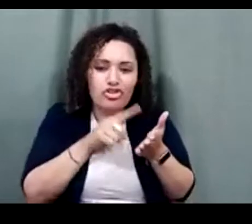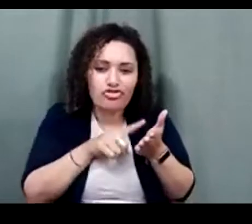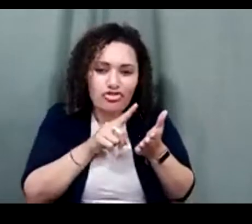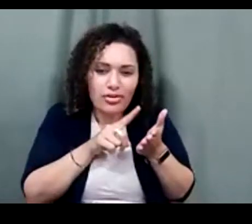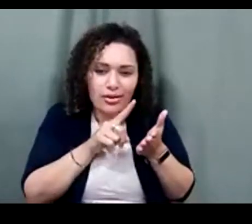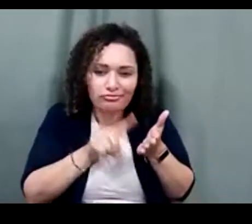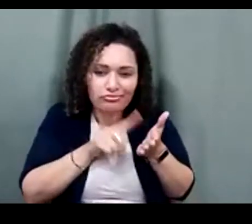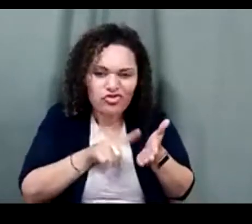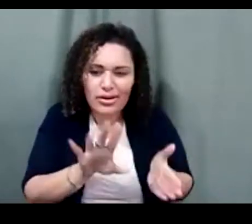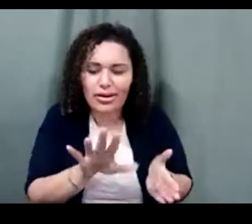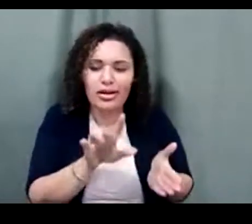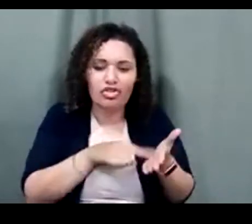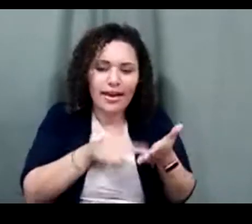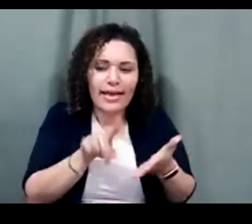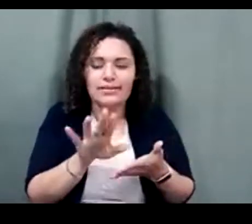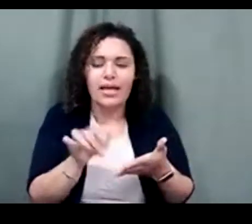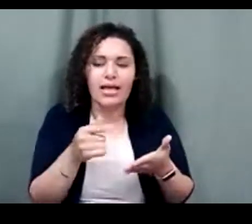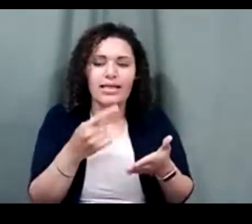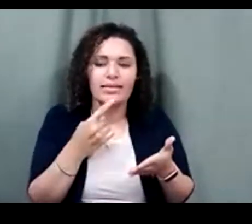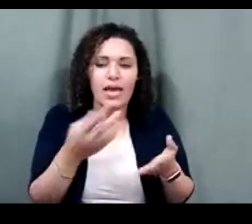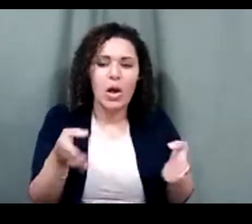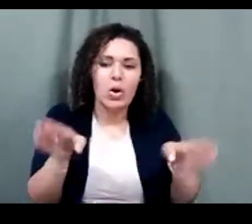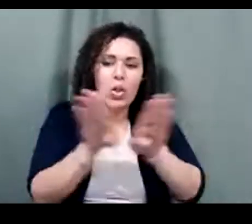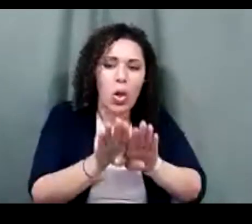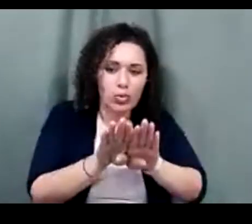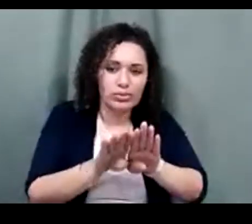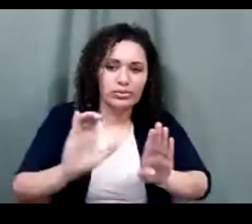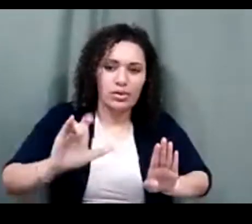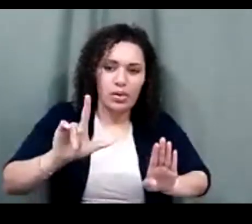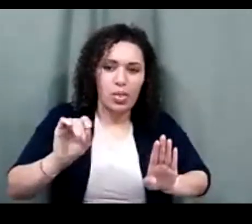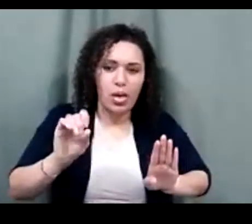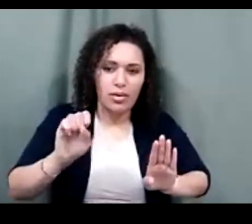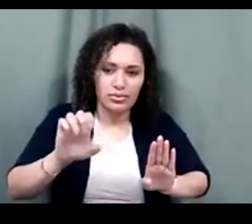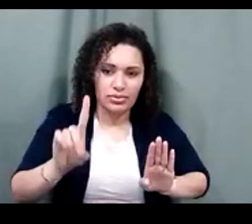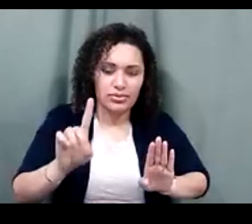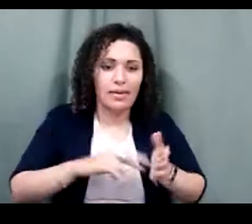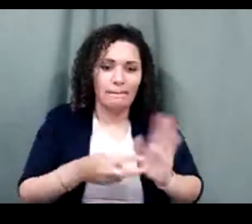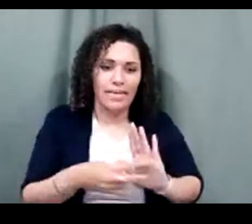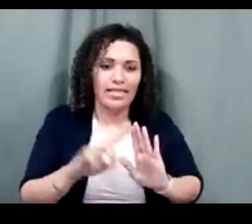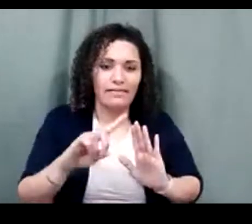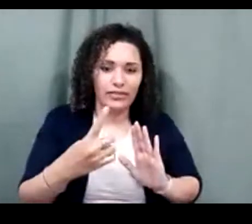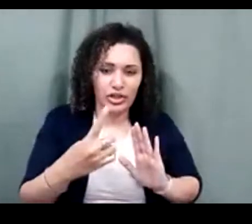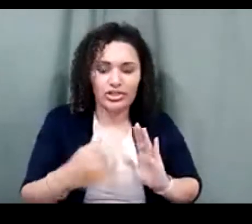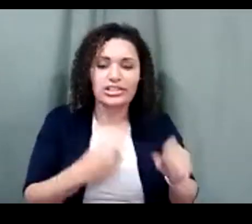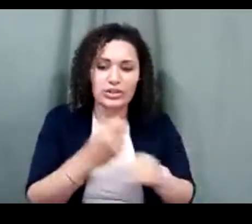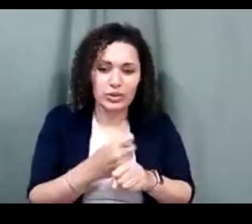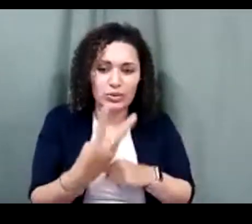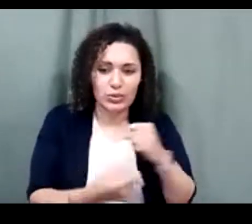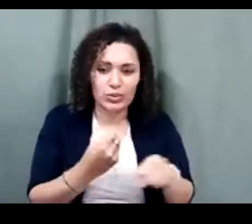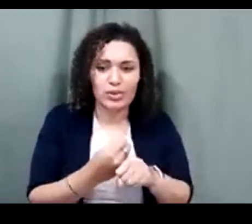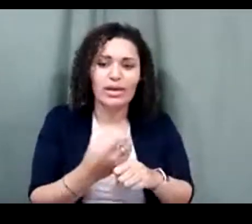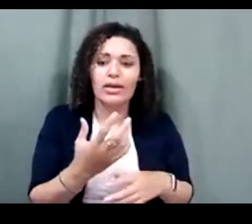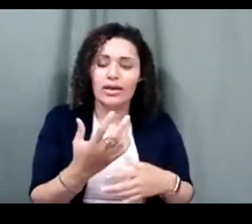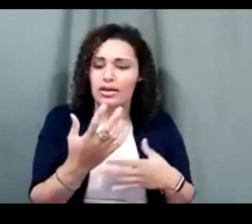closed. That it was sometimes a wine and bottle will be really good for the first year or two after bottling it, and it will just